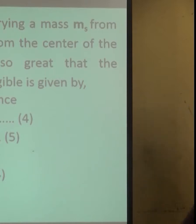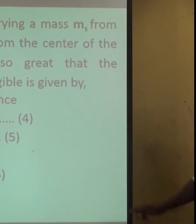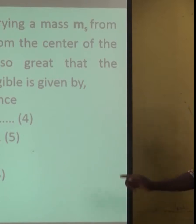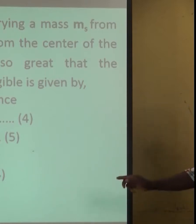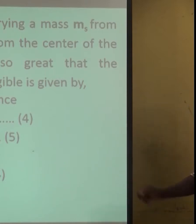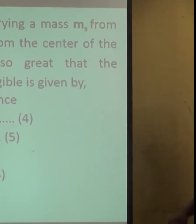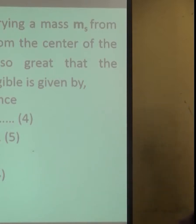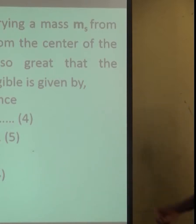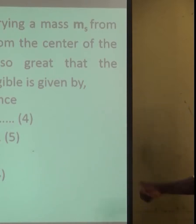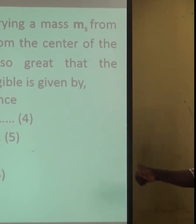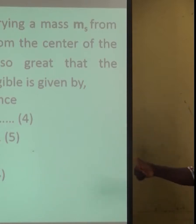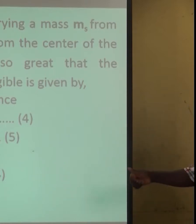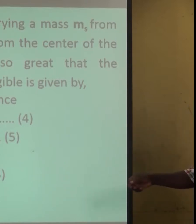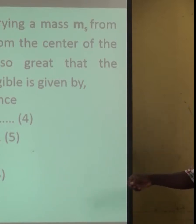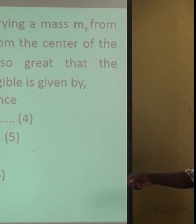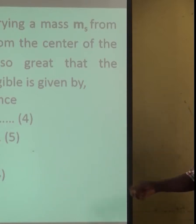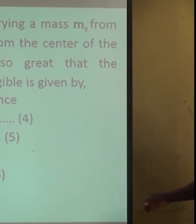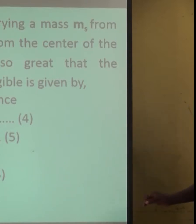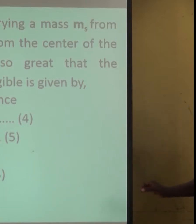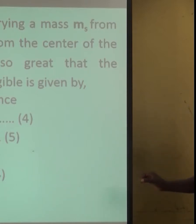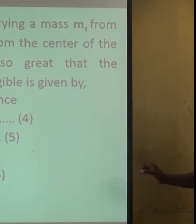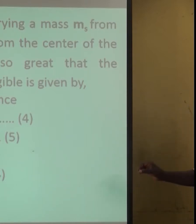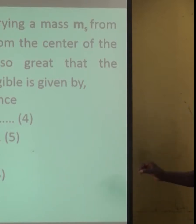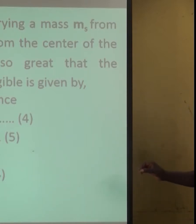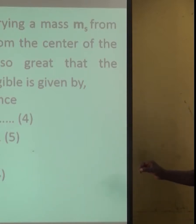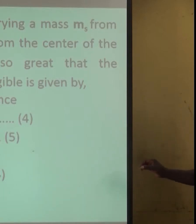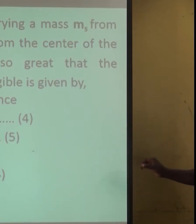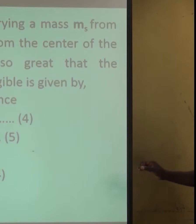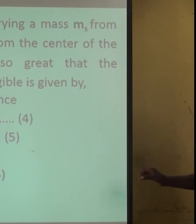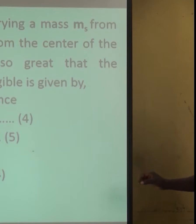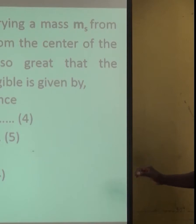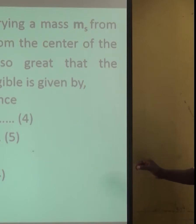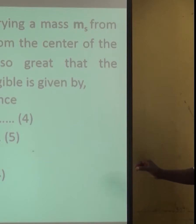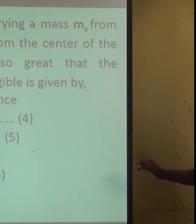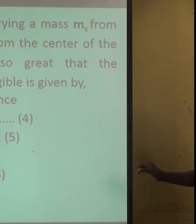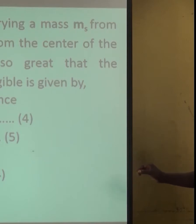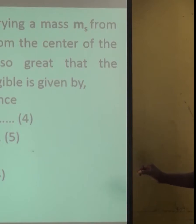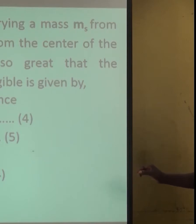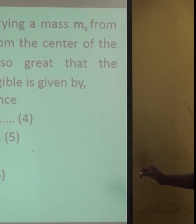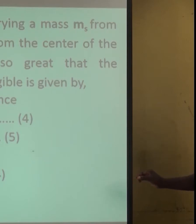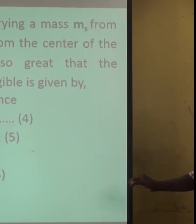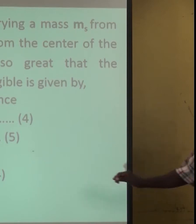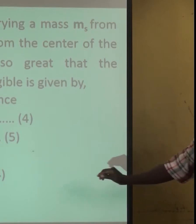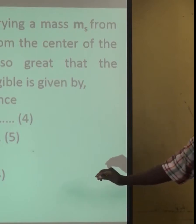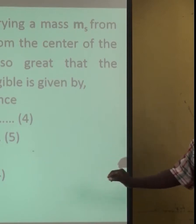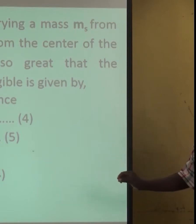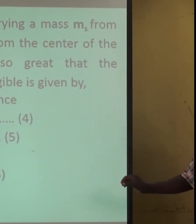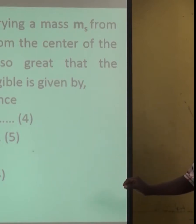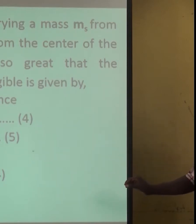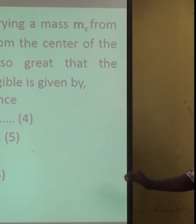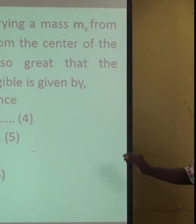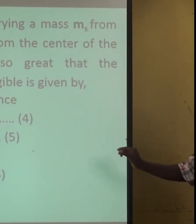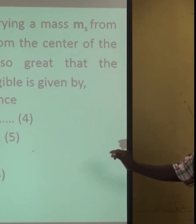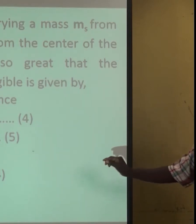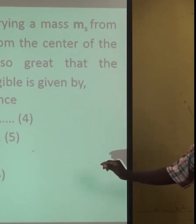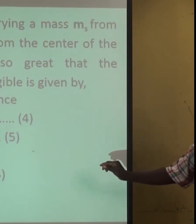done, to be equals to capital G small ME MS over R